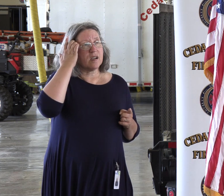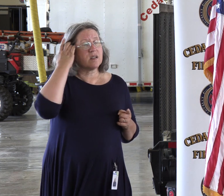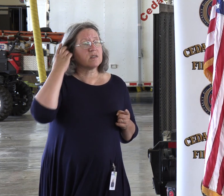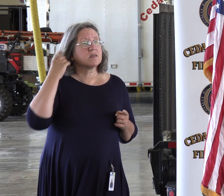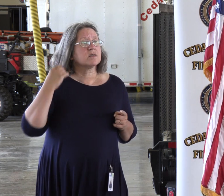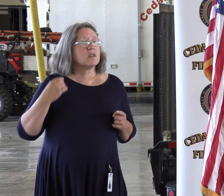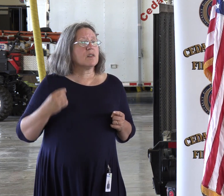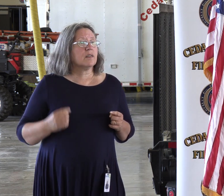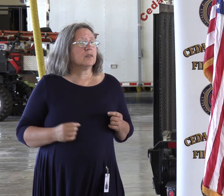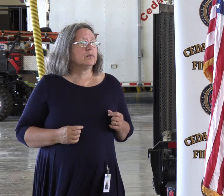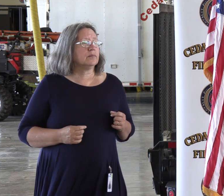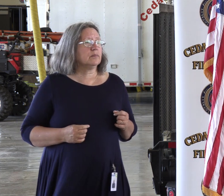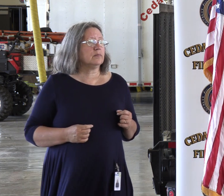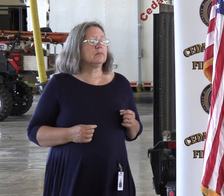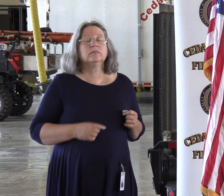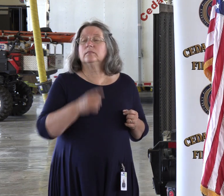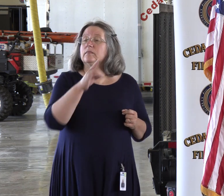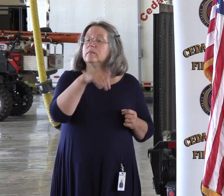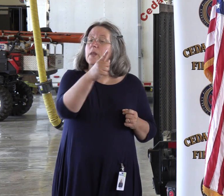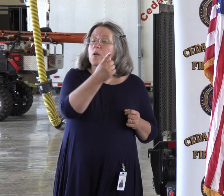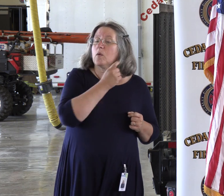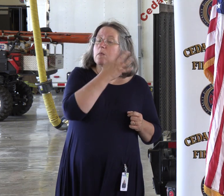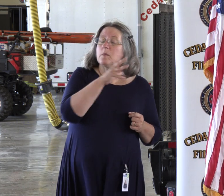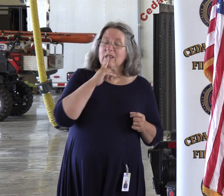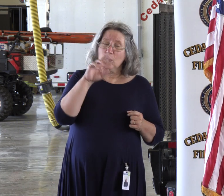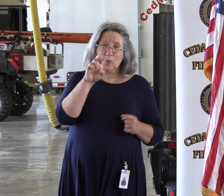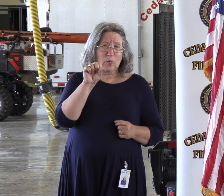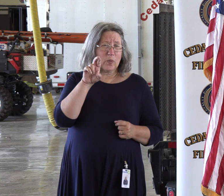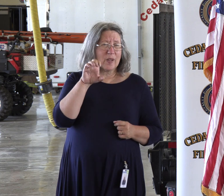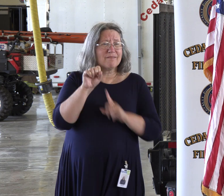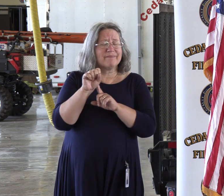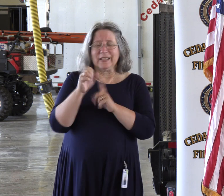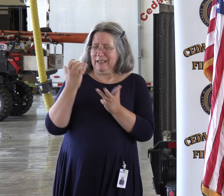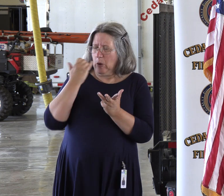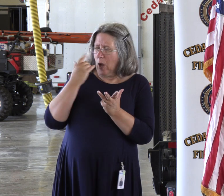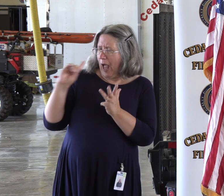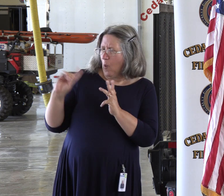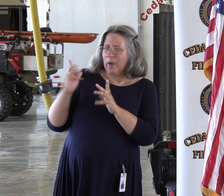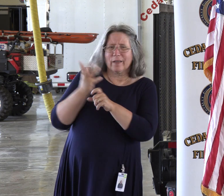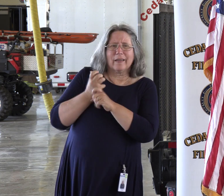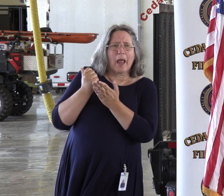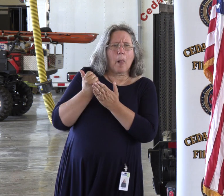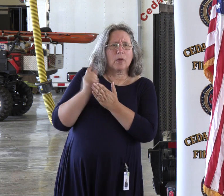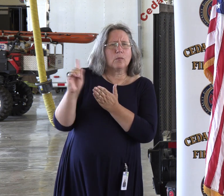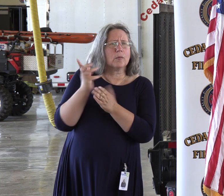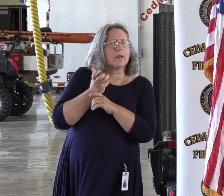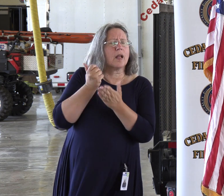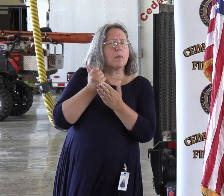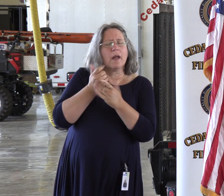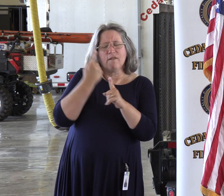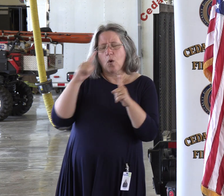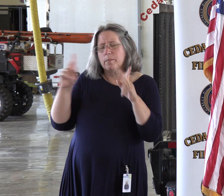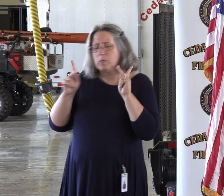been available to those people? The question was about resources. What resources are available for elderly residents in the community?